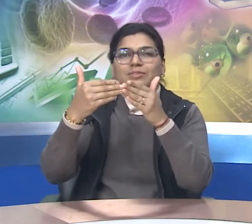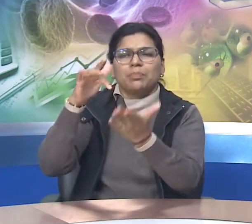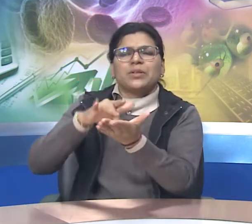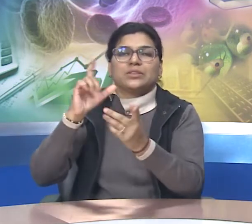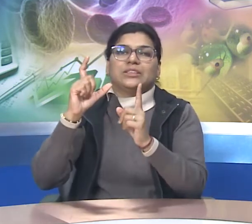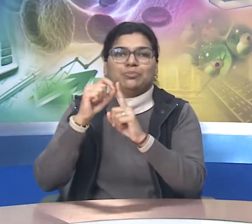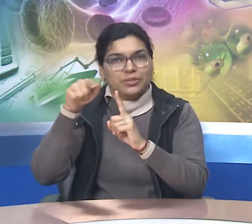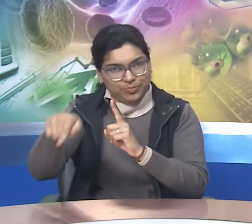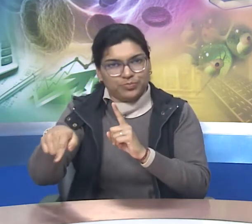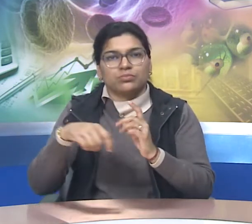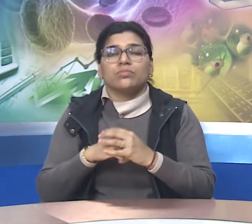nearly deserted.